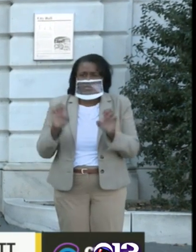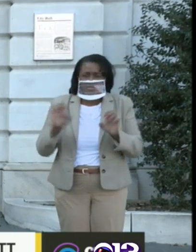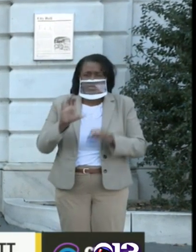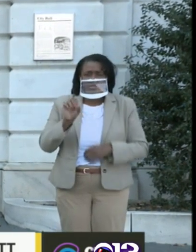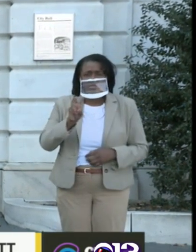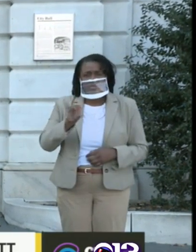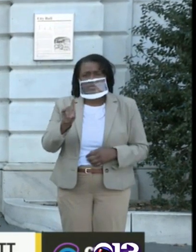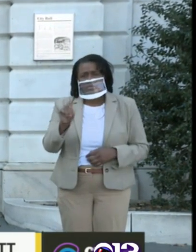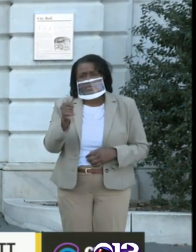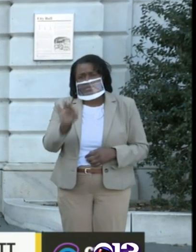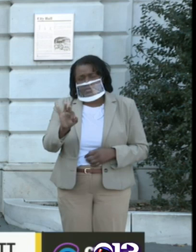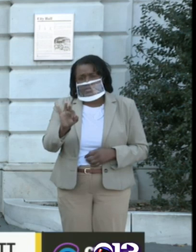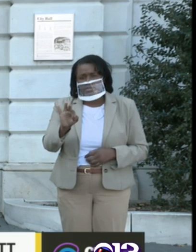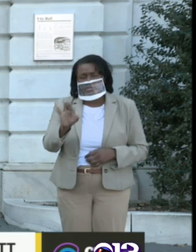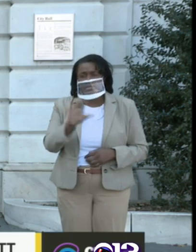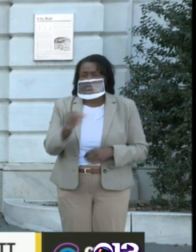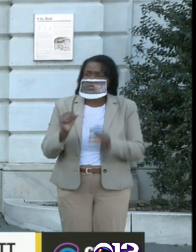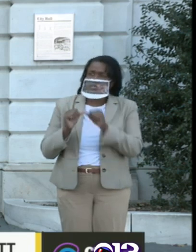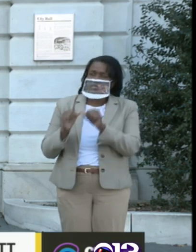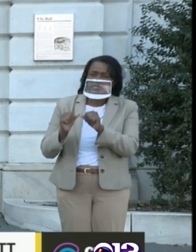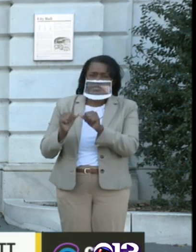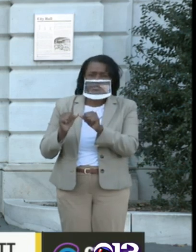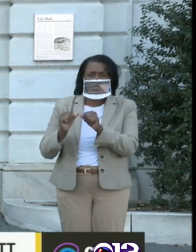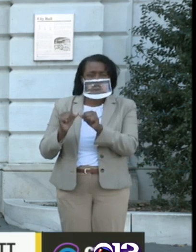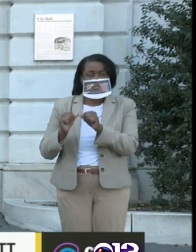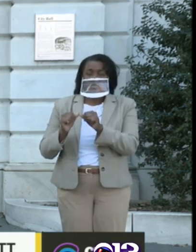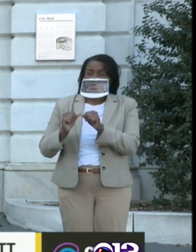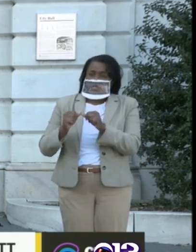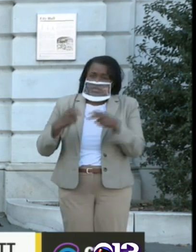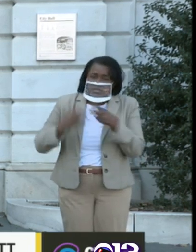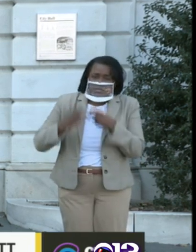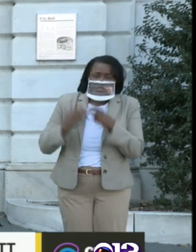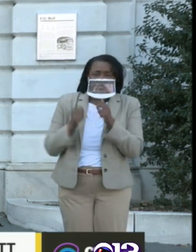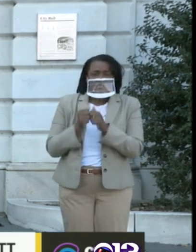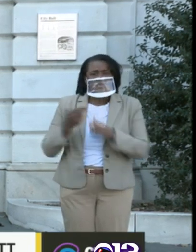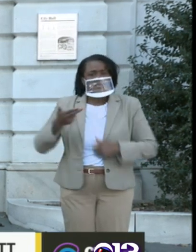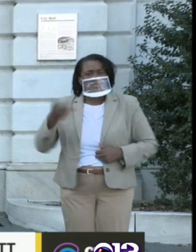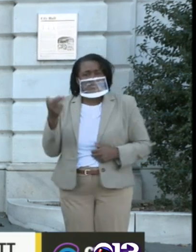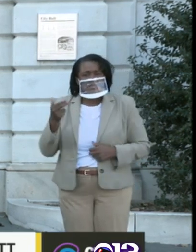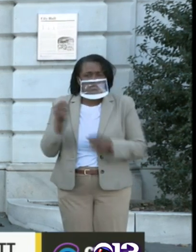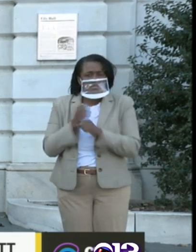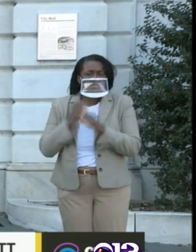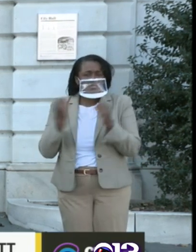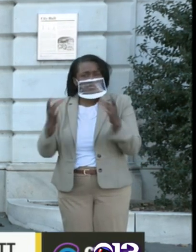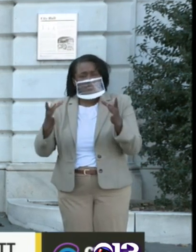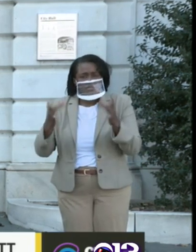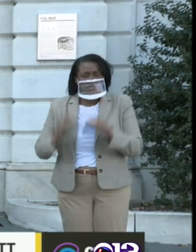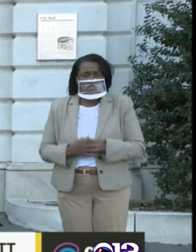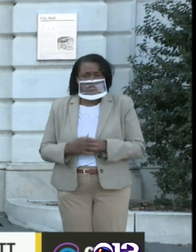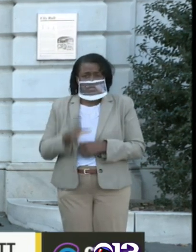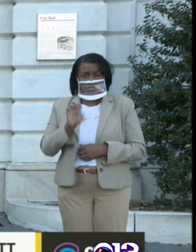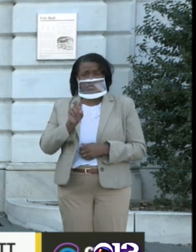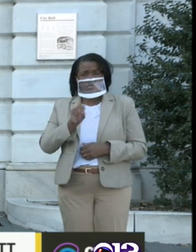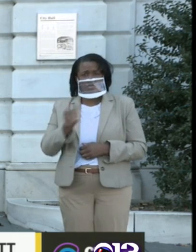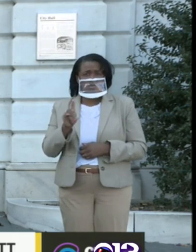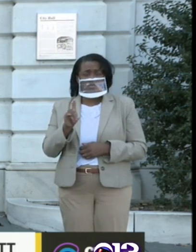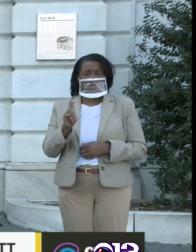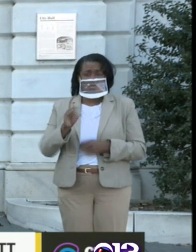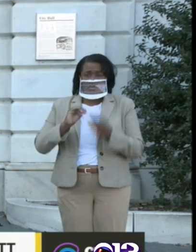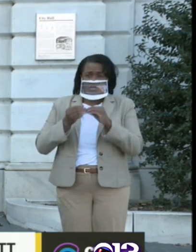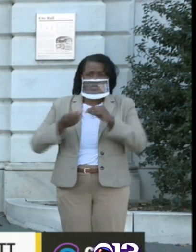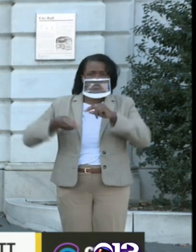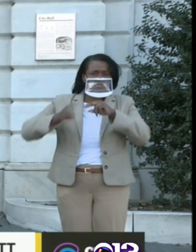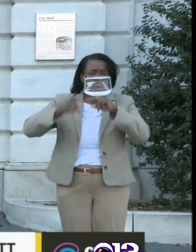are rising, deaths are rising, small businesses are suffering, and an eviction crisis looms large over our